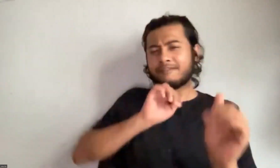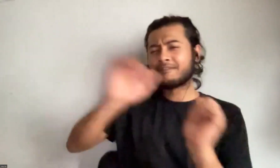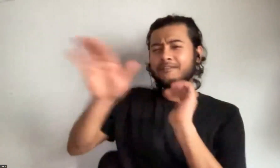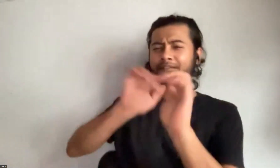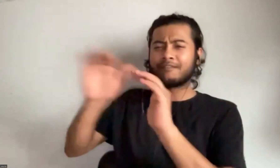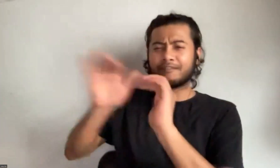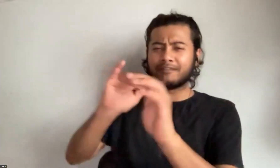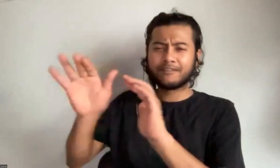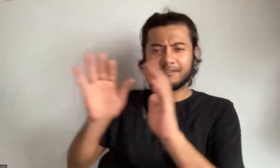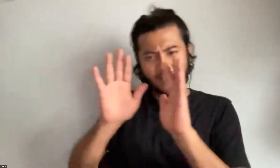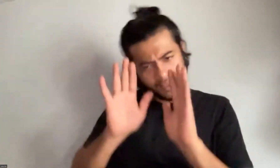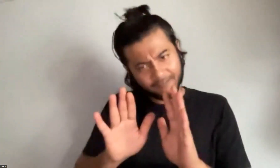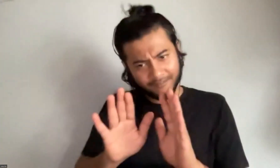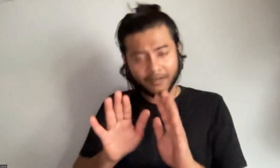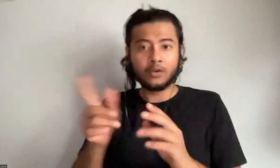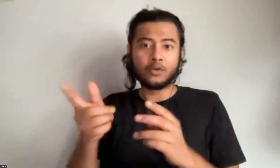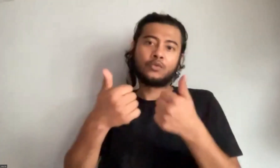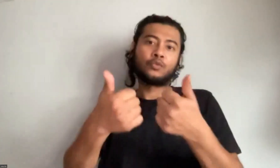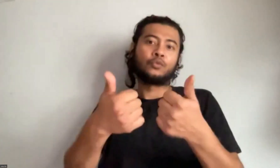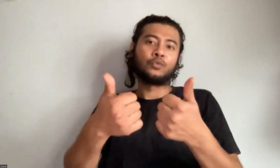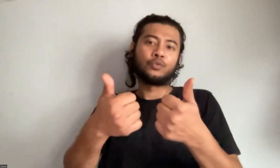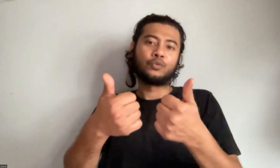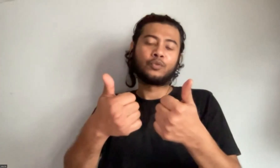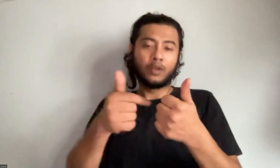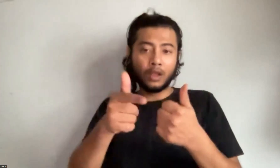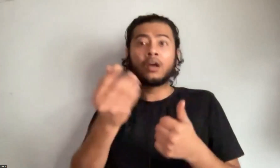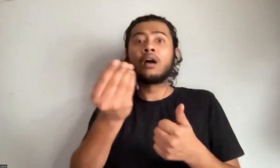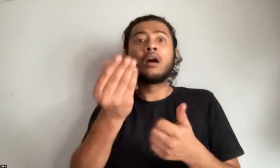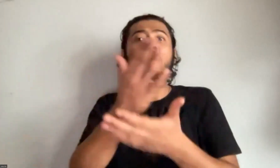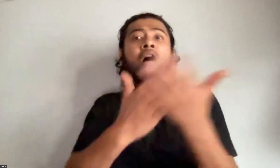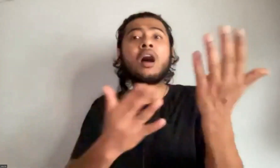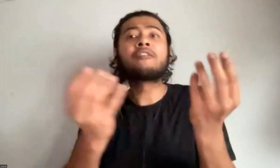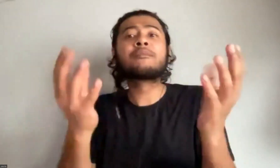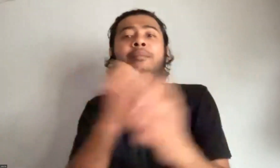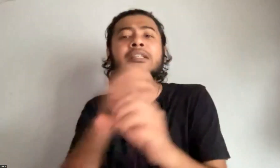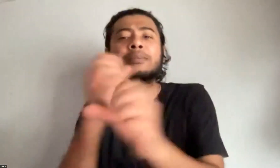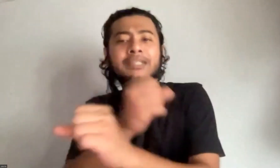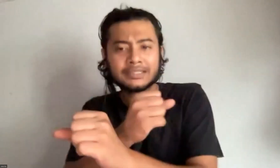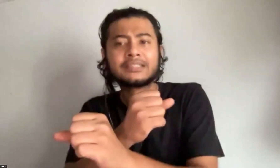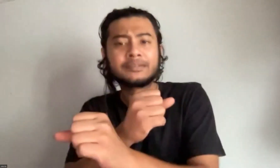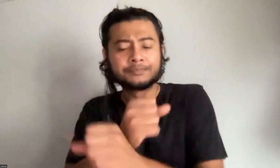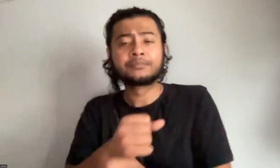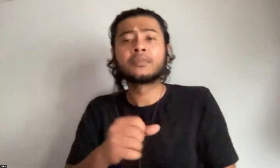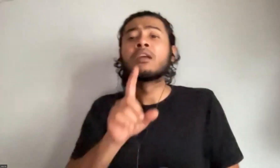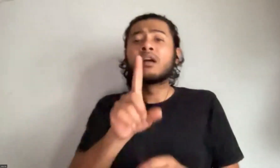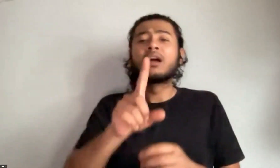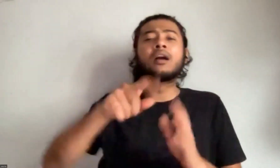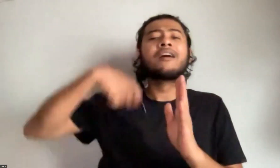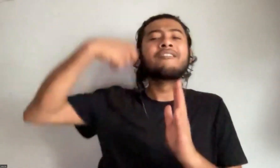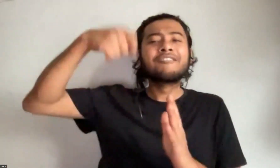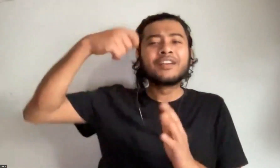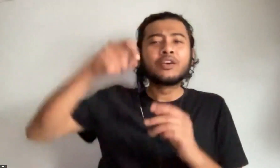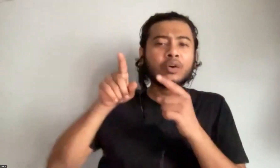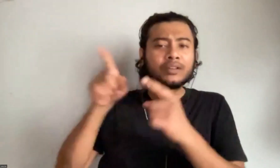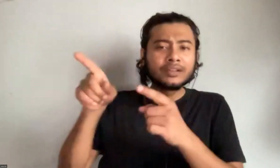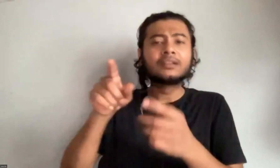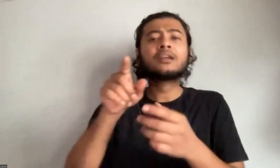Mantra once. There is no need to recite the Panchatattva. You can just do the Hare Krishna mantra